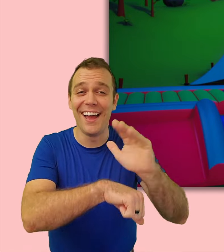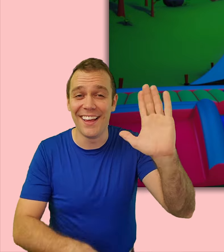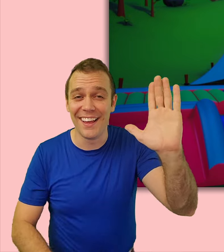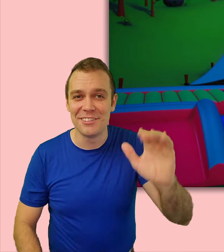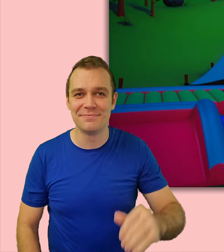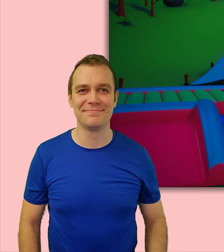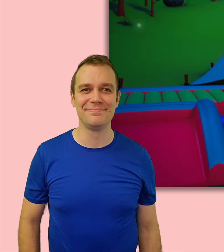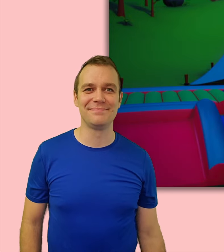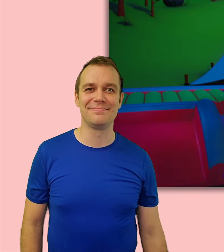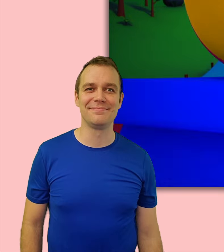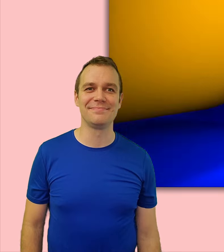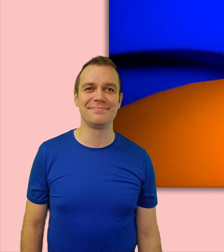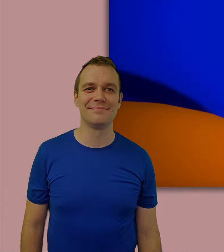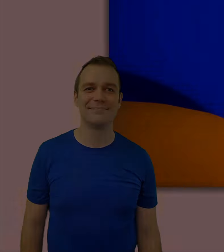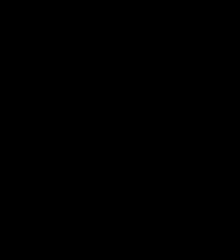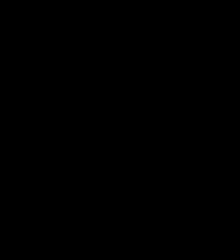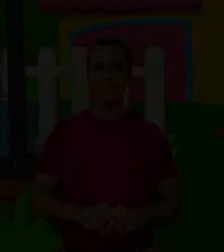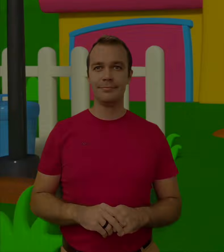Good night!